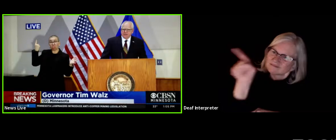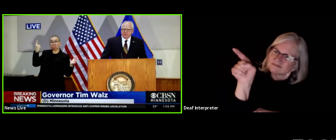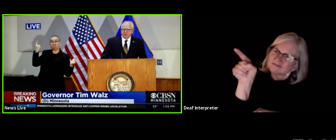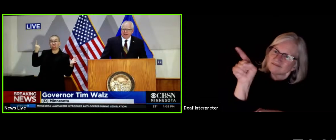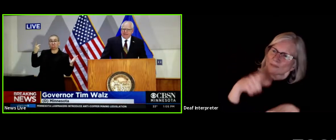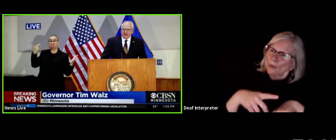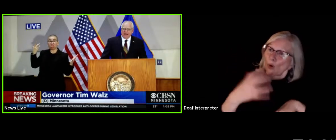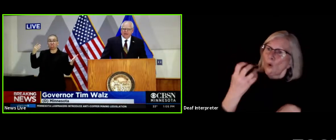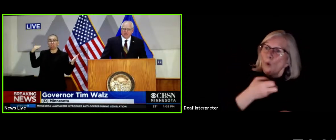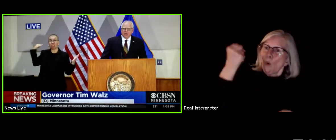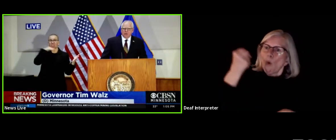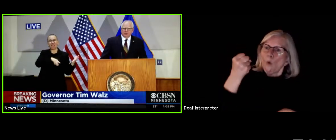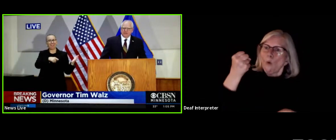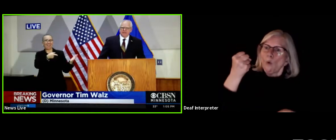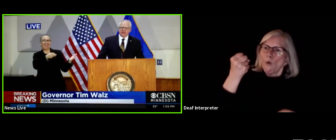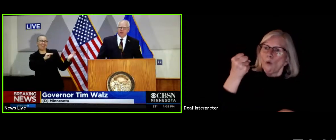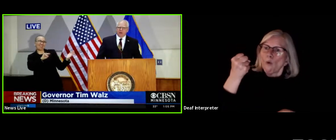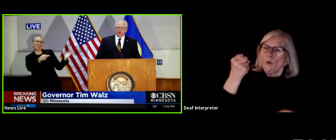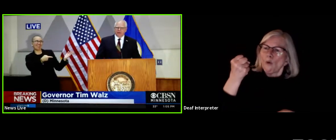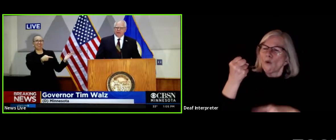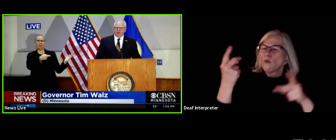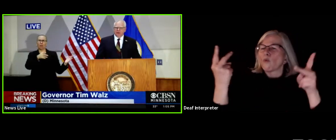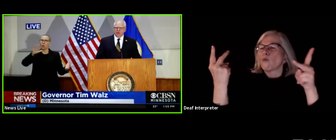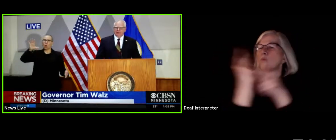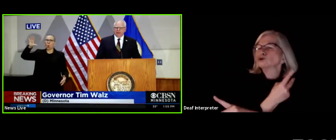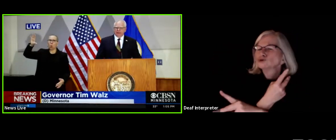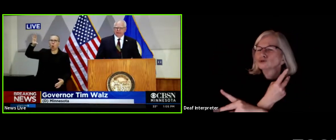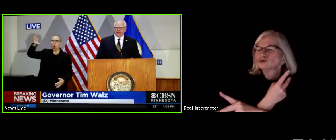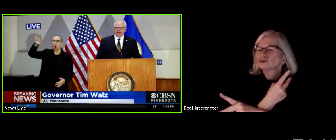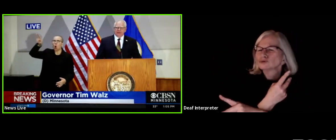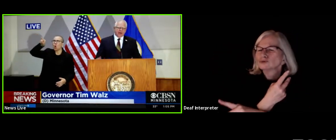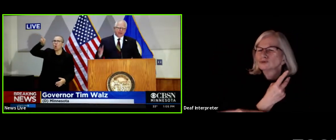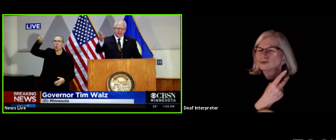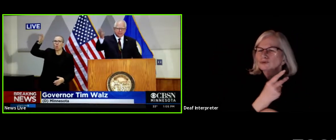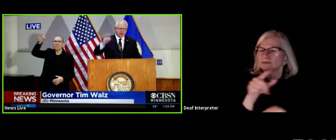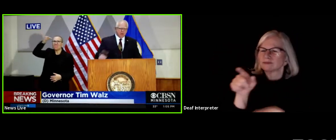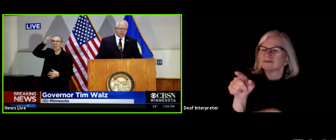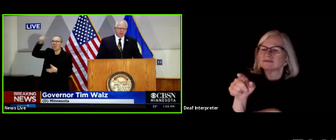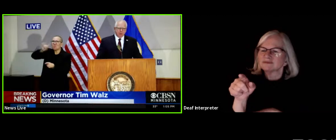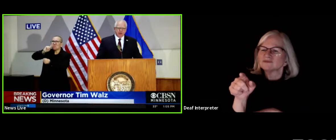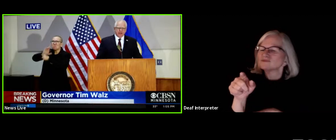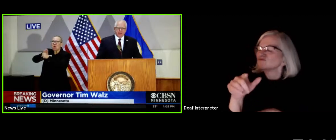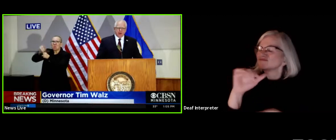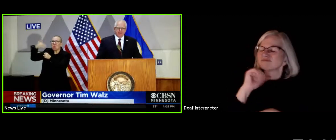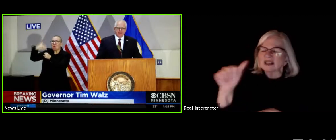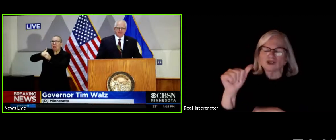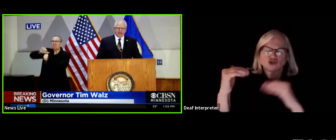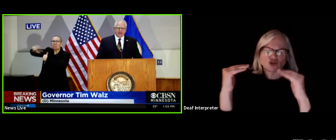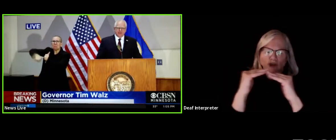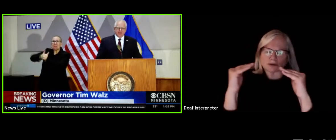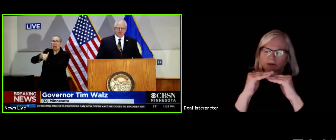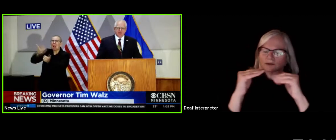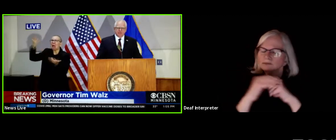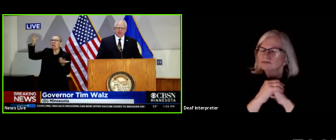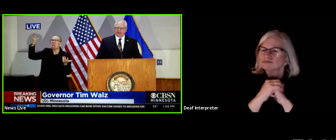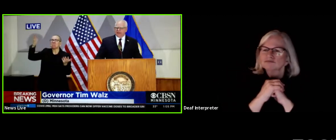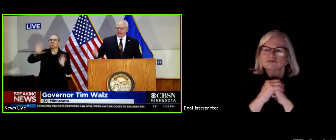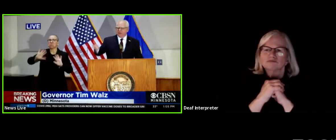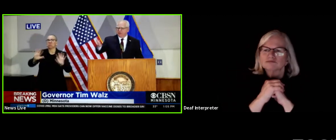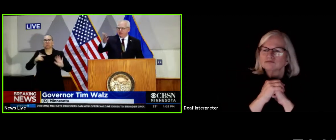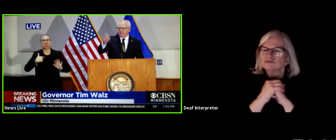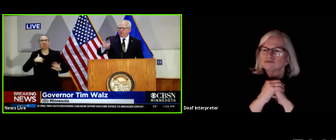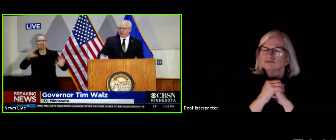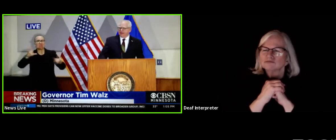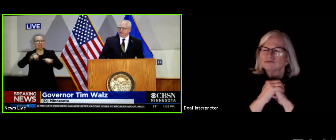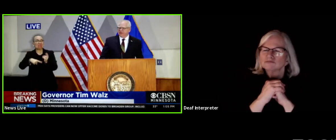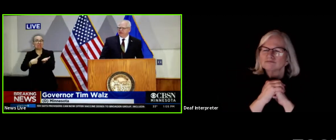injustice by not doing what they said they were going to do and leading us down that. So more to come on this. I think you can expect, Teddy, I don't